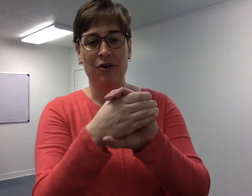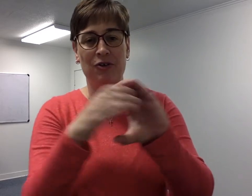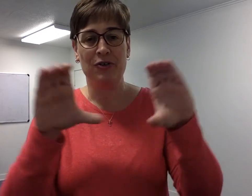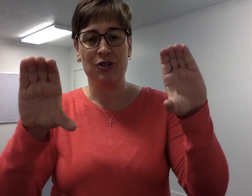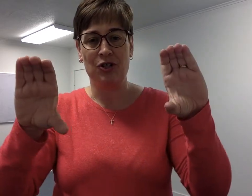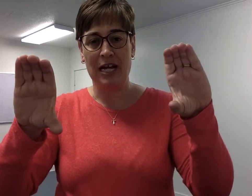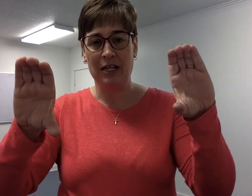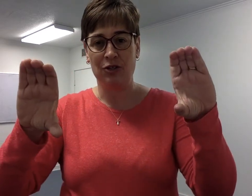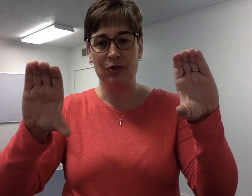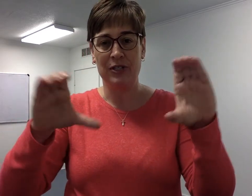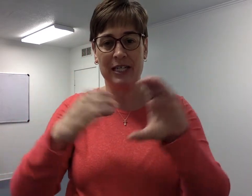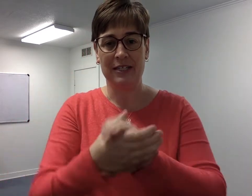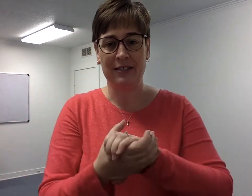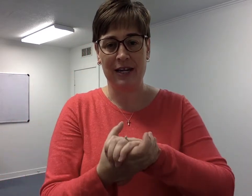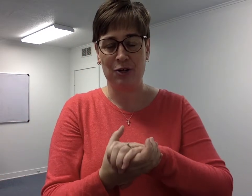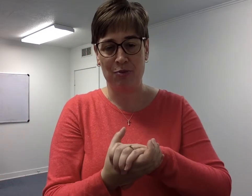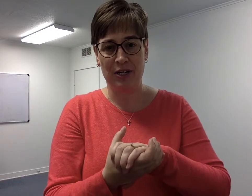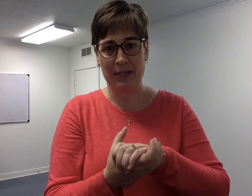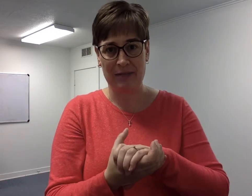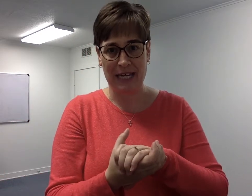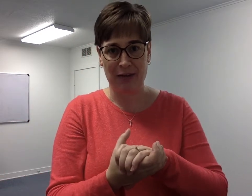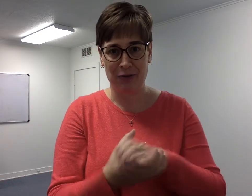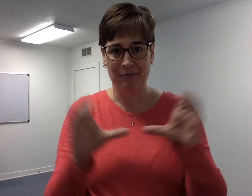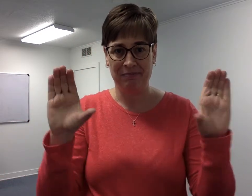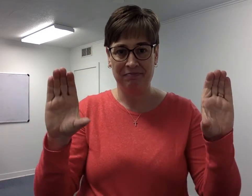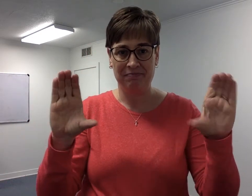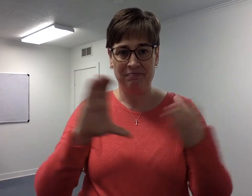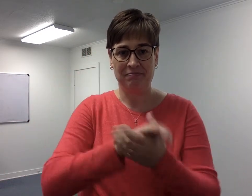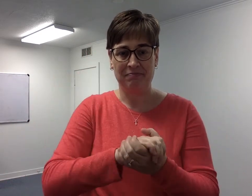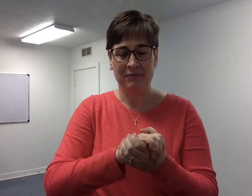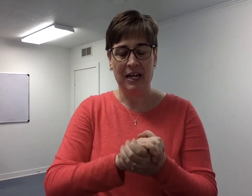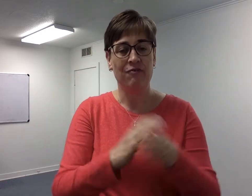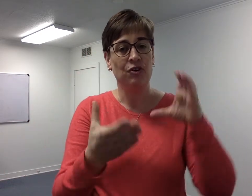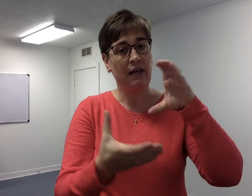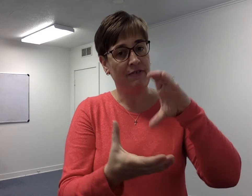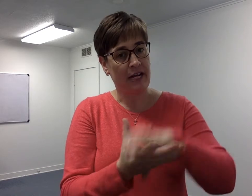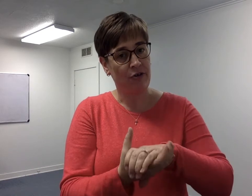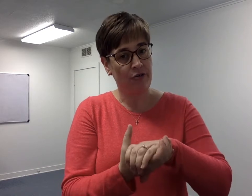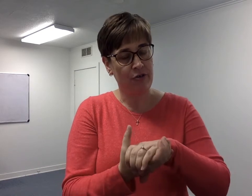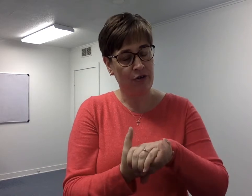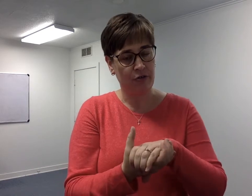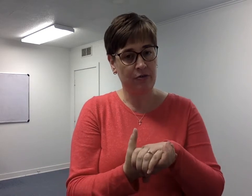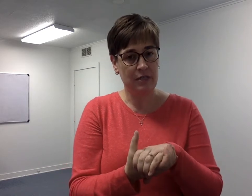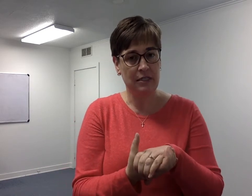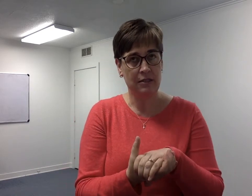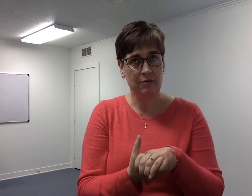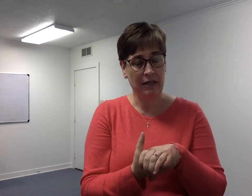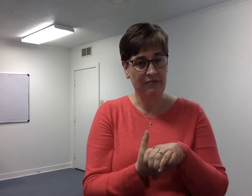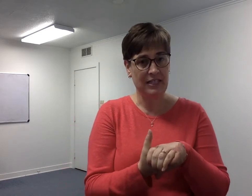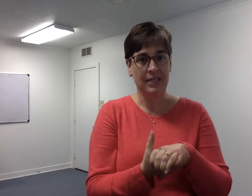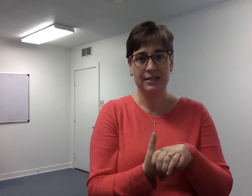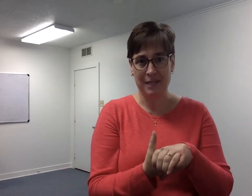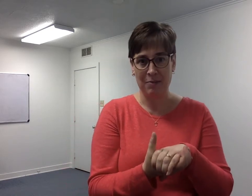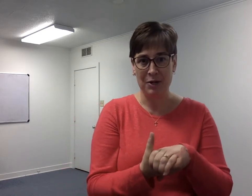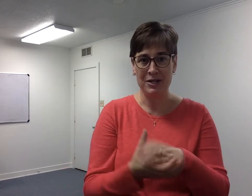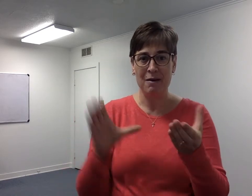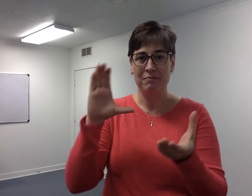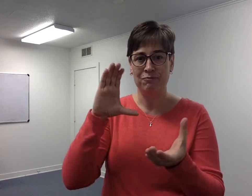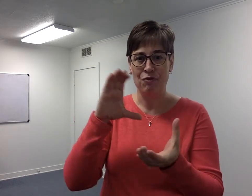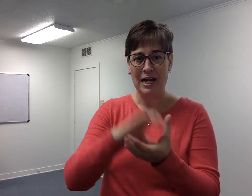doing is you're taking 2 C's and you're putting them together. And if you're a left-hander, your left C is going to be on top.